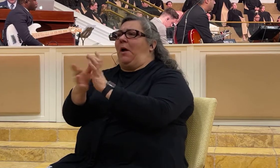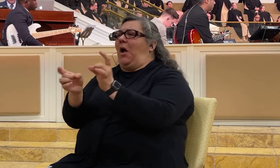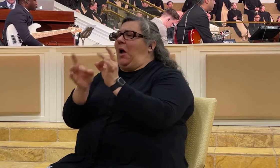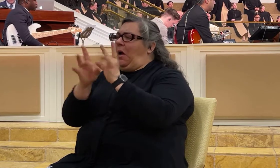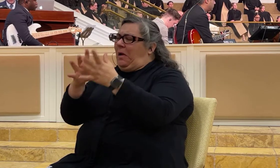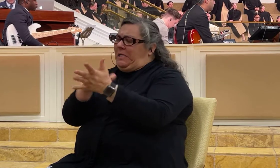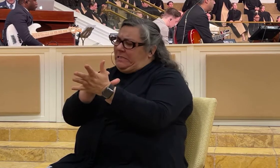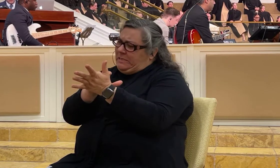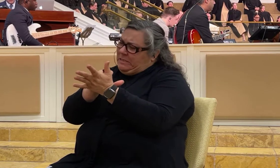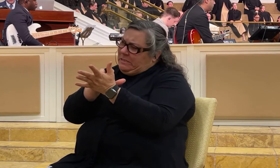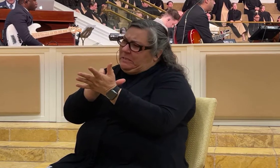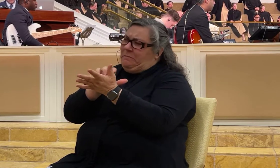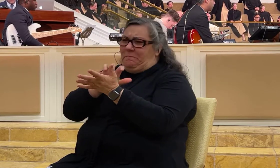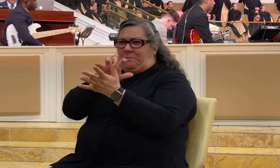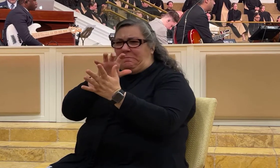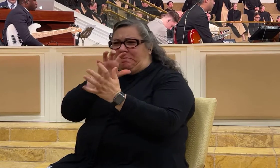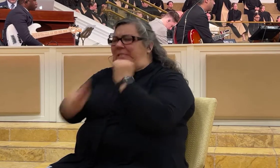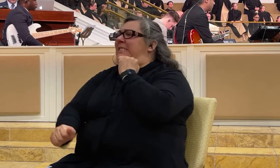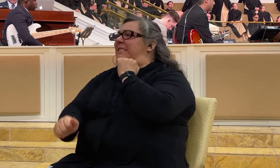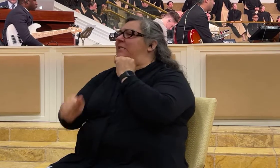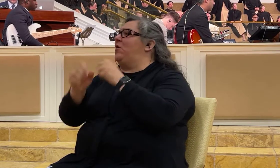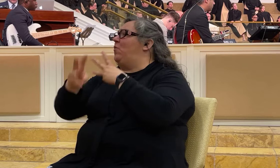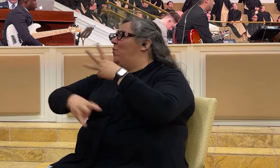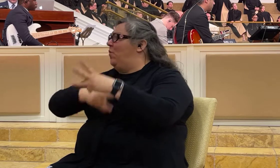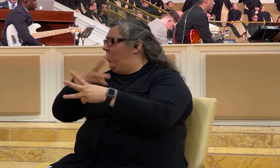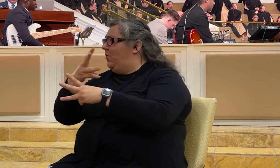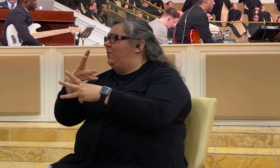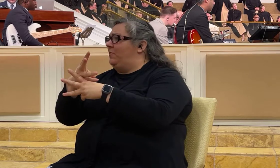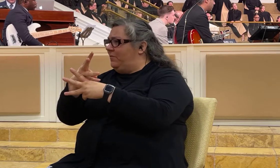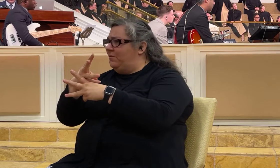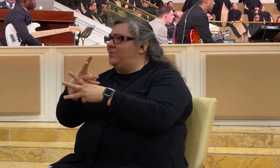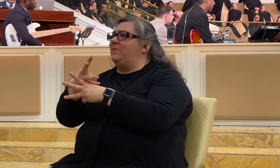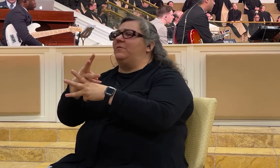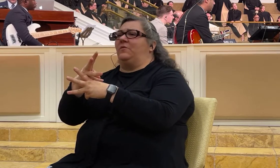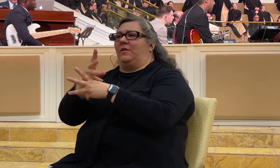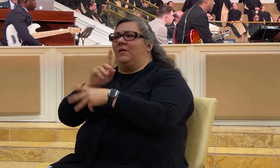world, a world where